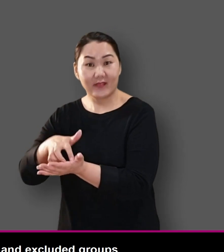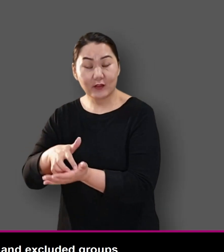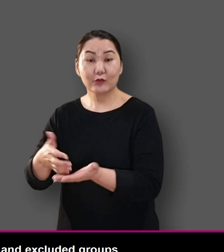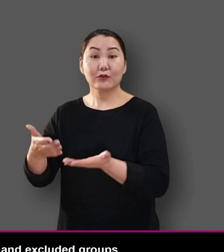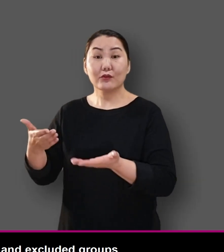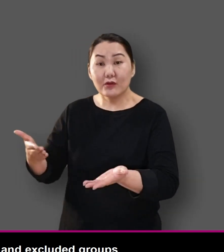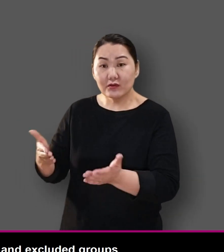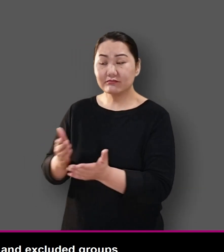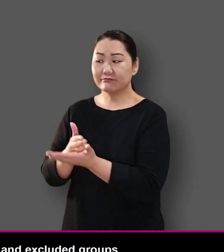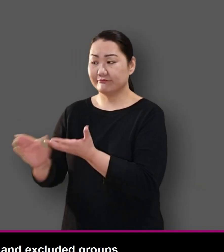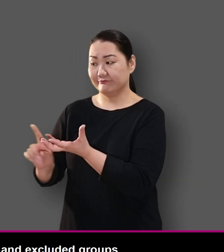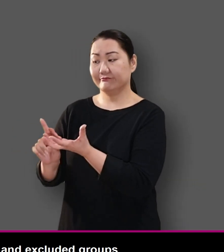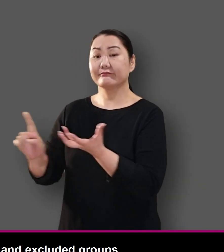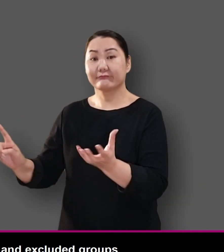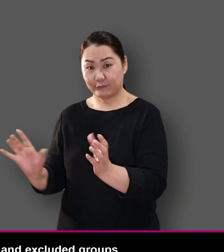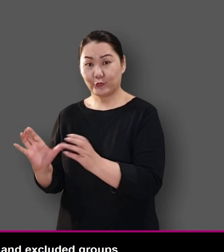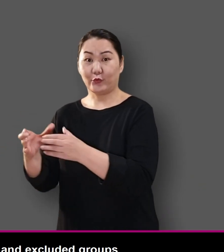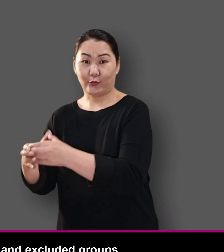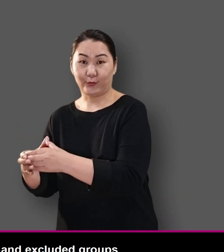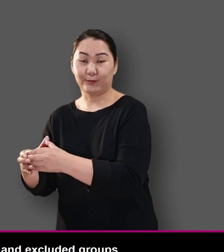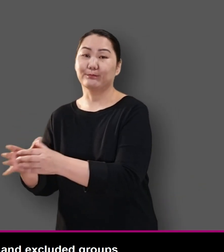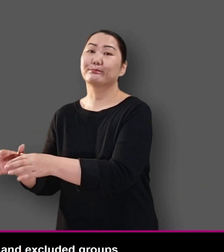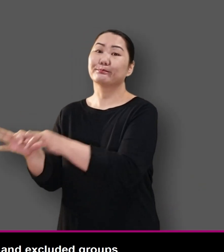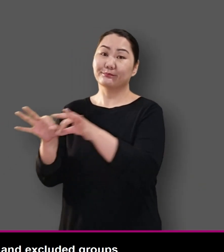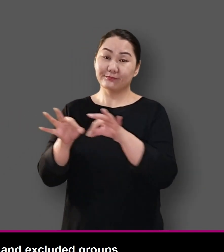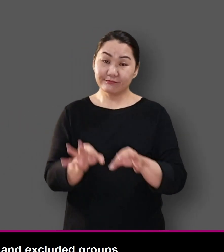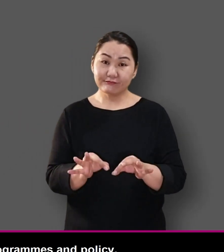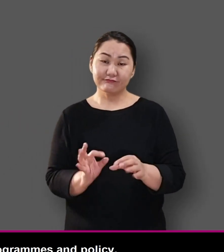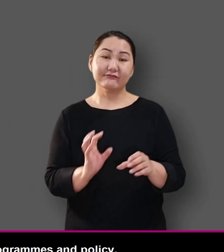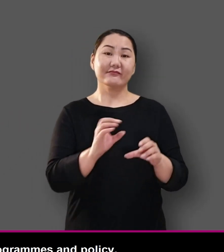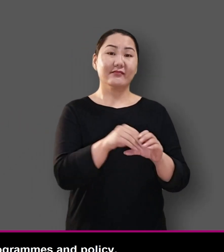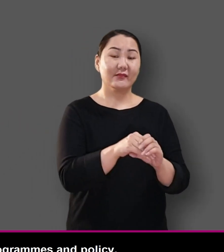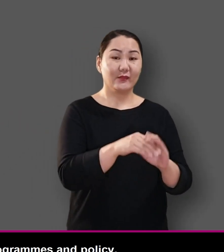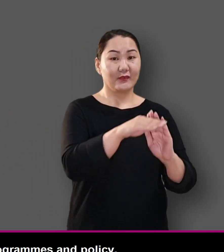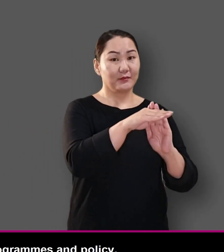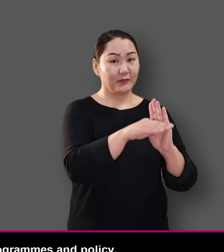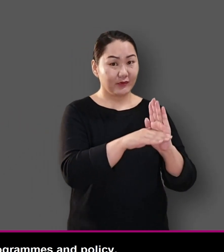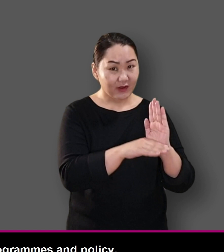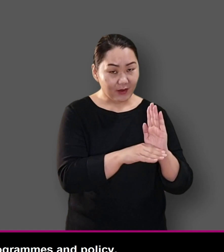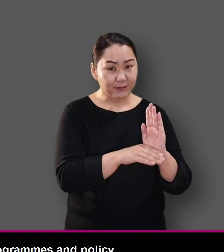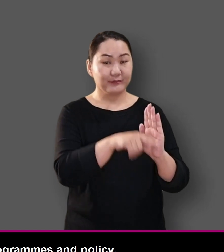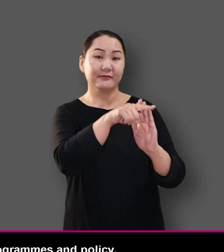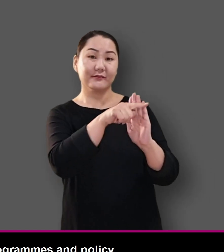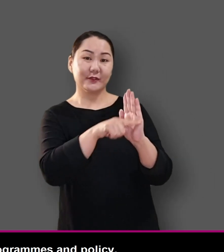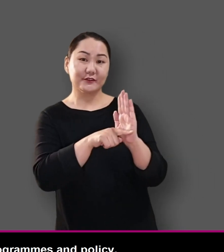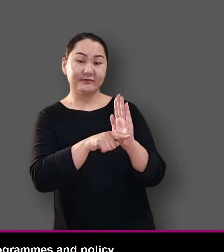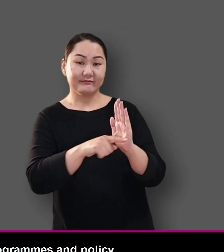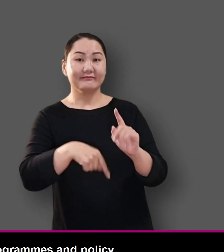from vulnerable and excluded groups to engage in programs and policy,